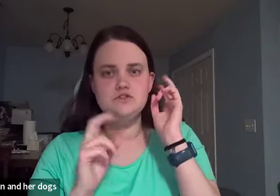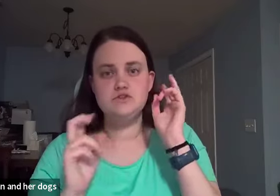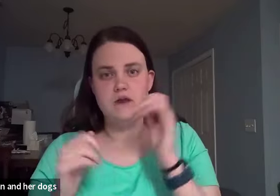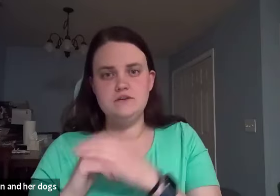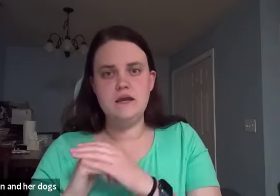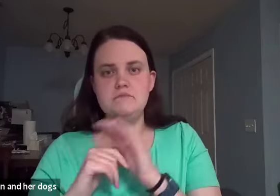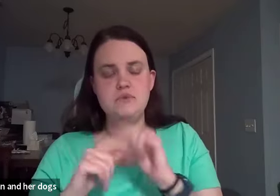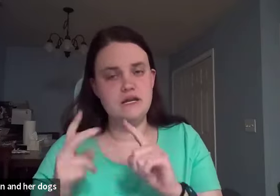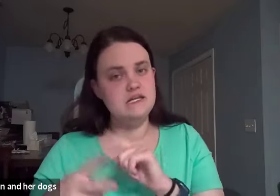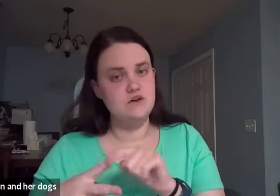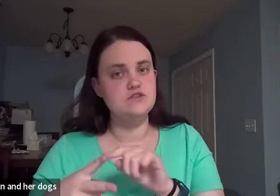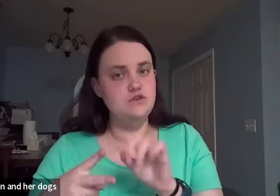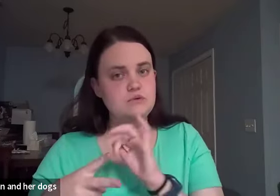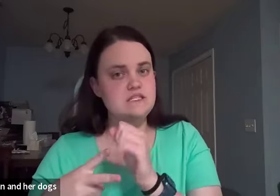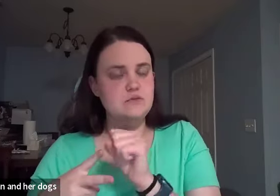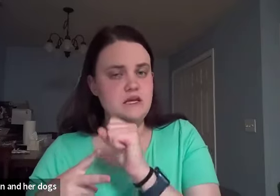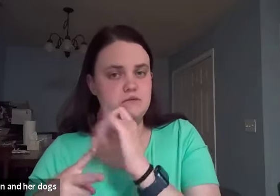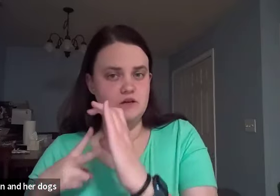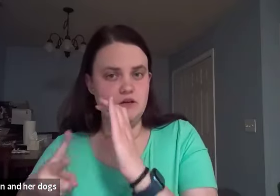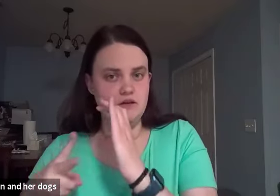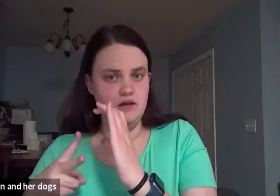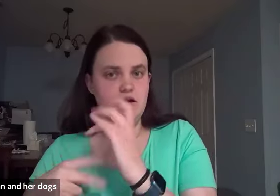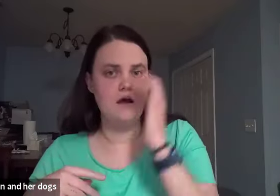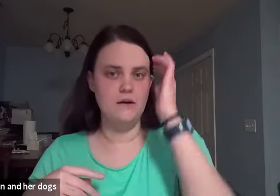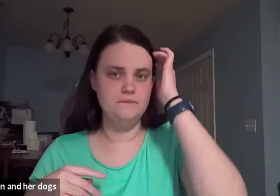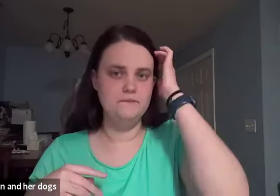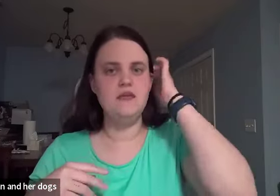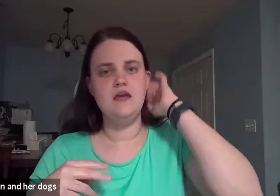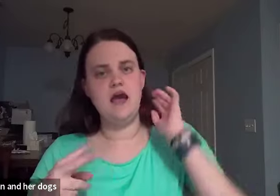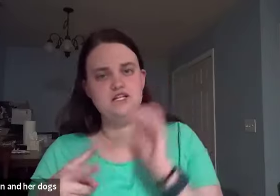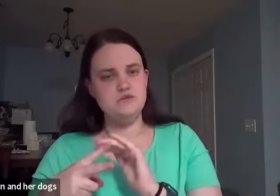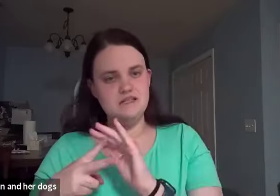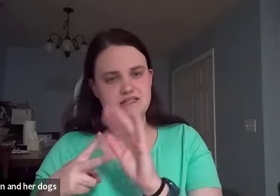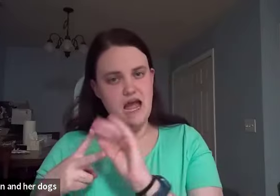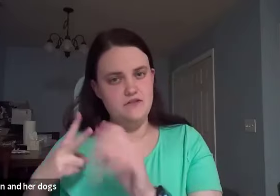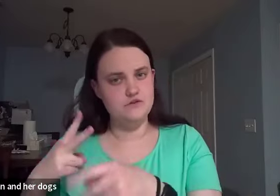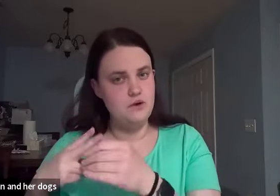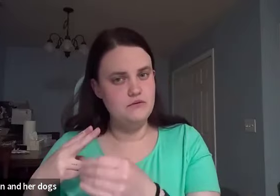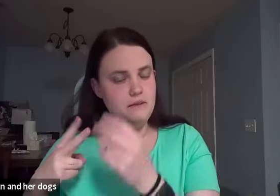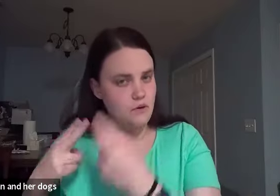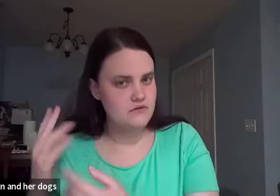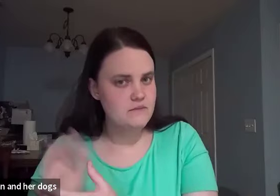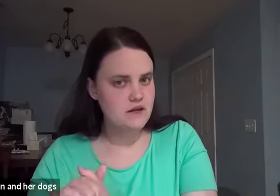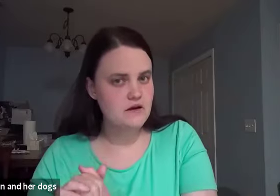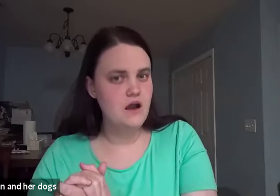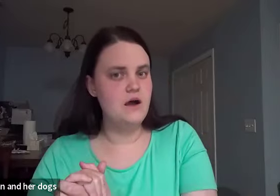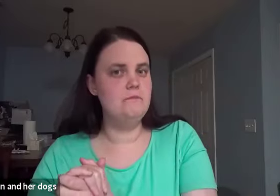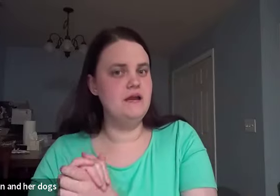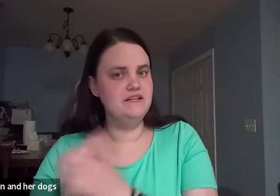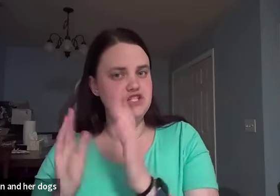most correct way, but it is also, you would still be able to communicate. I just always like to add both of them here, mainly